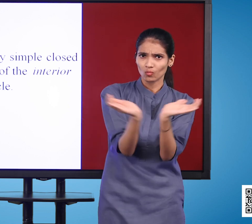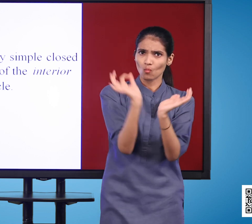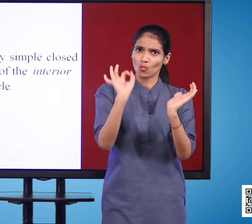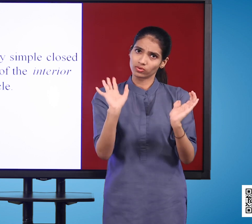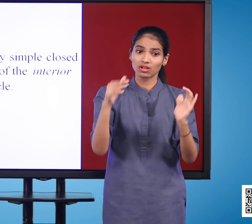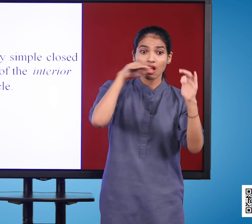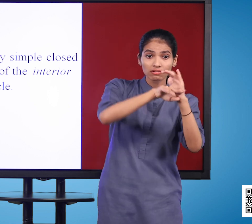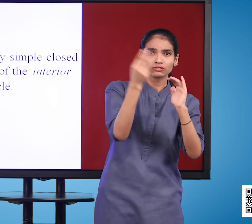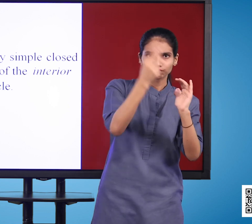circle.